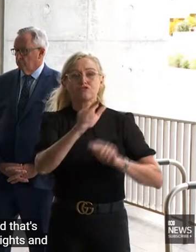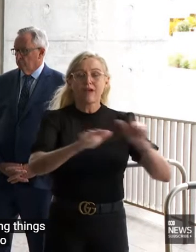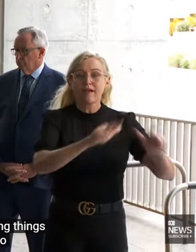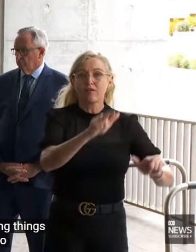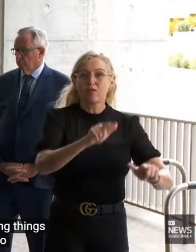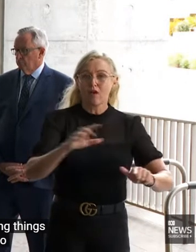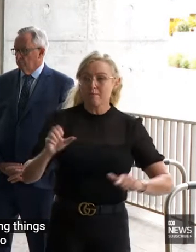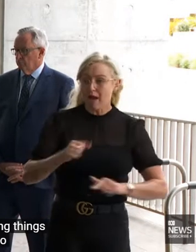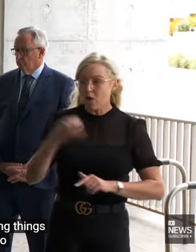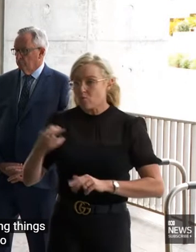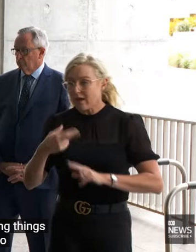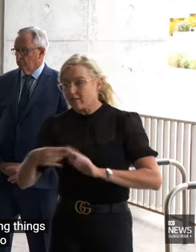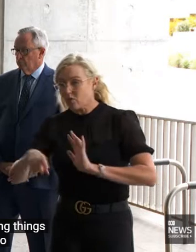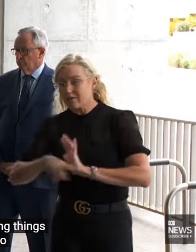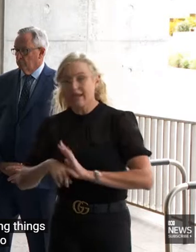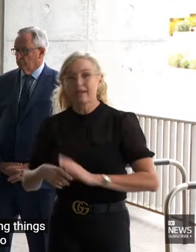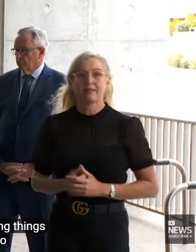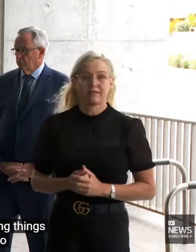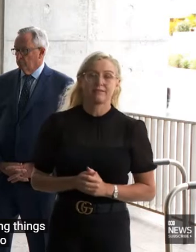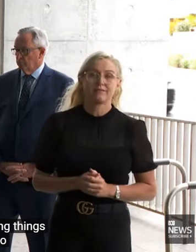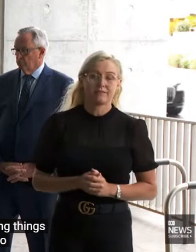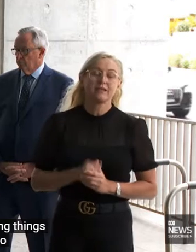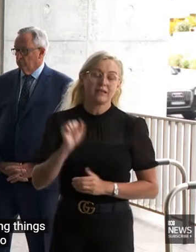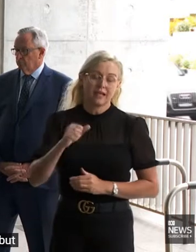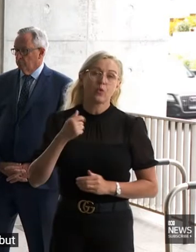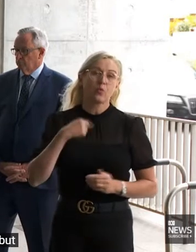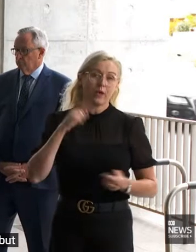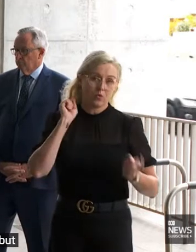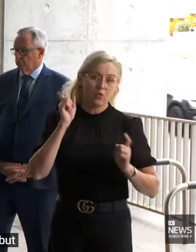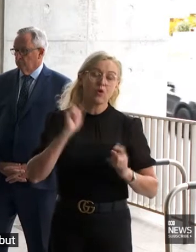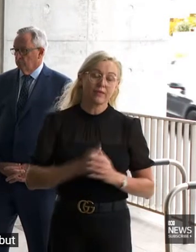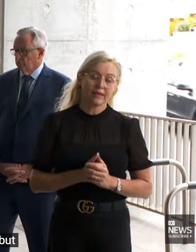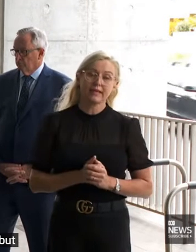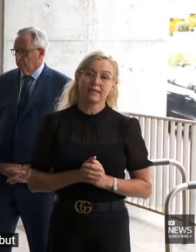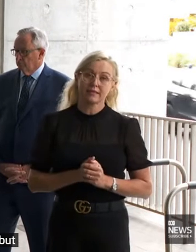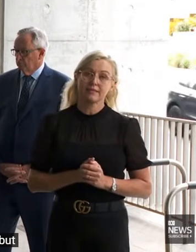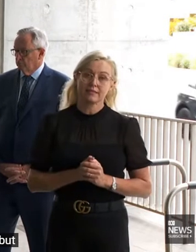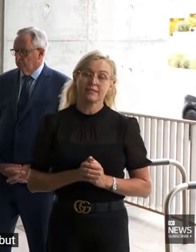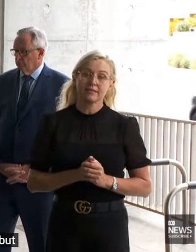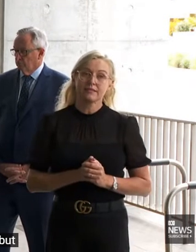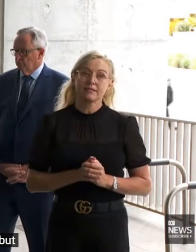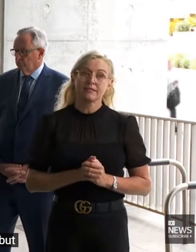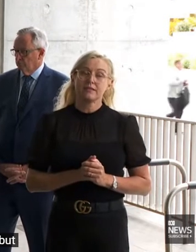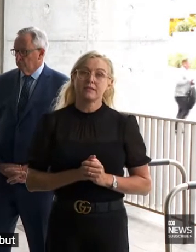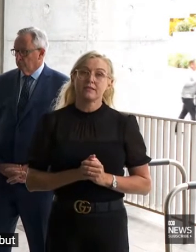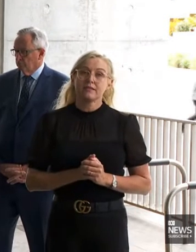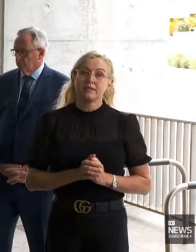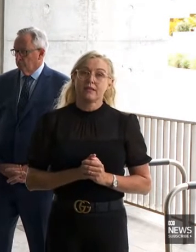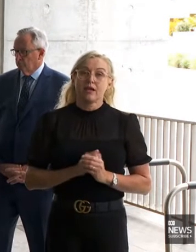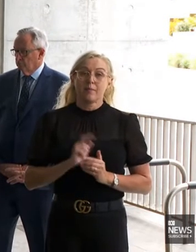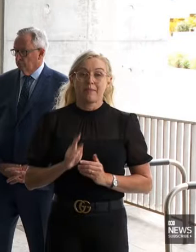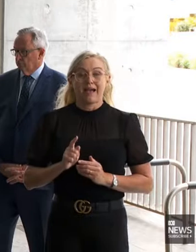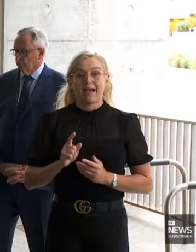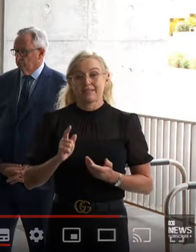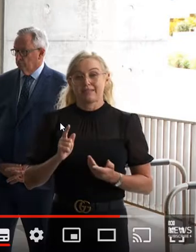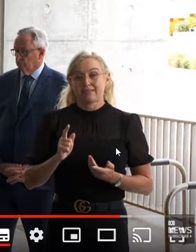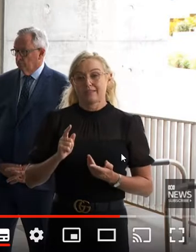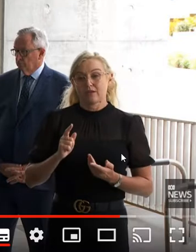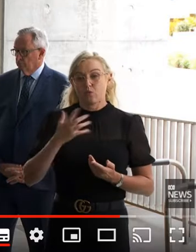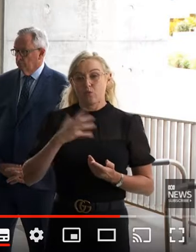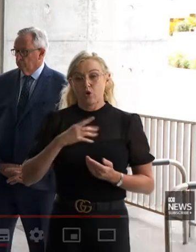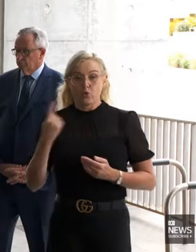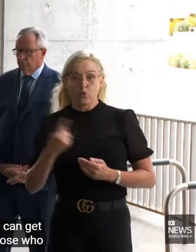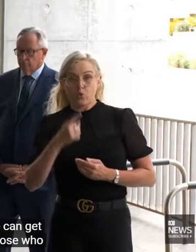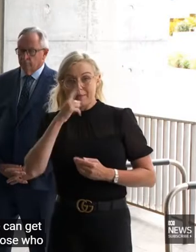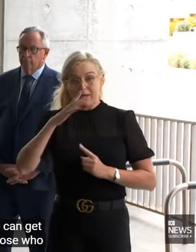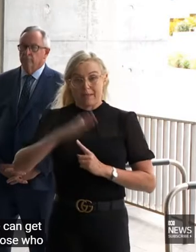So it is a concern, but if we can get tests provided for those who